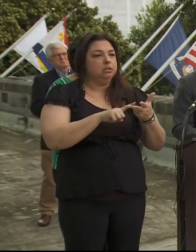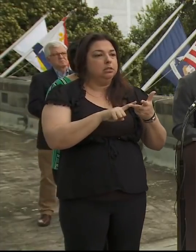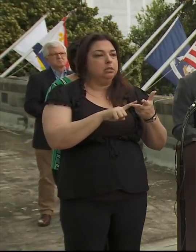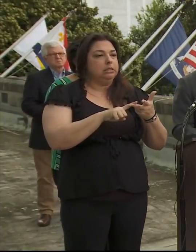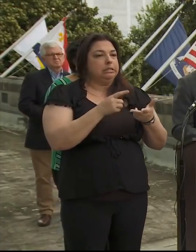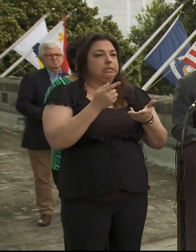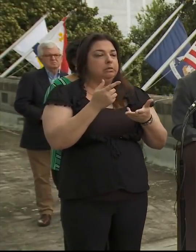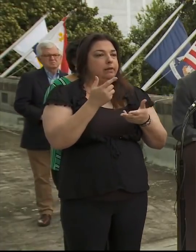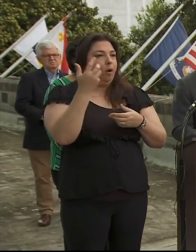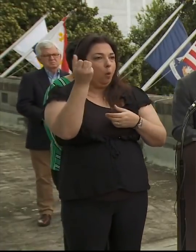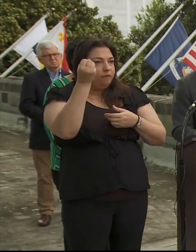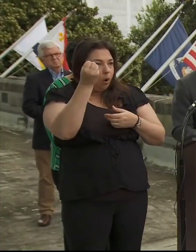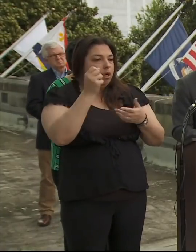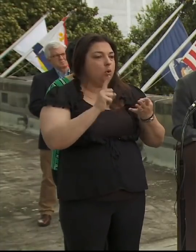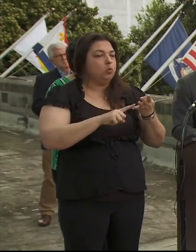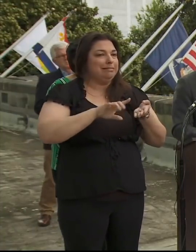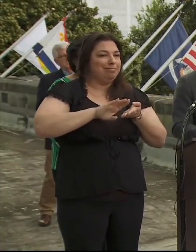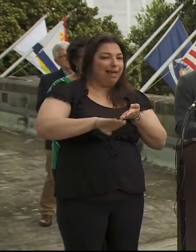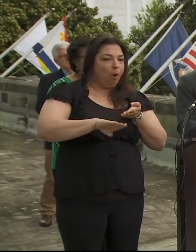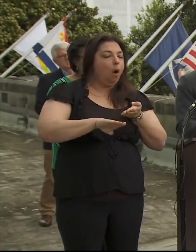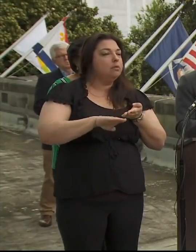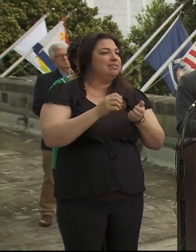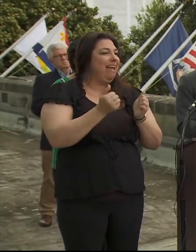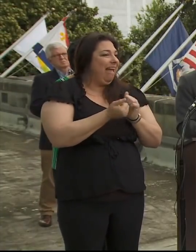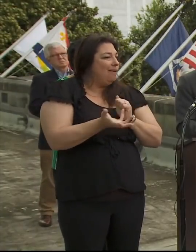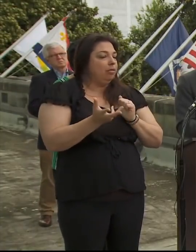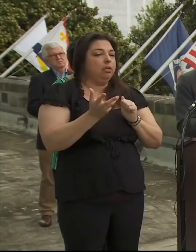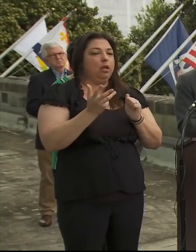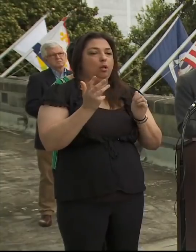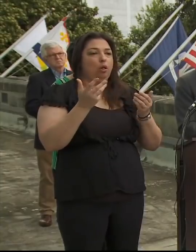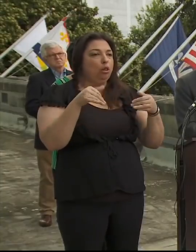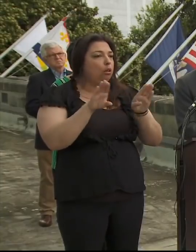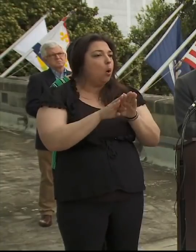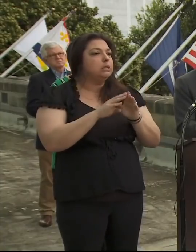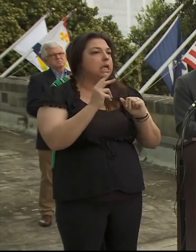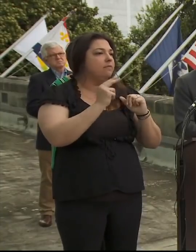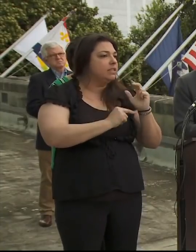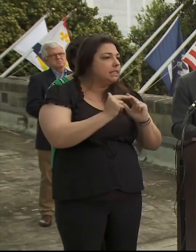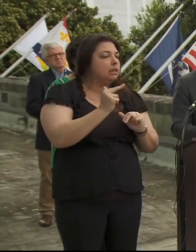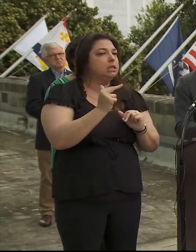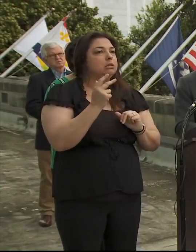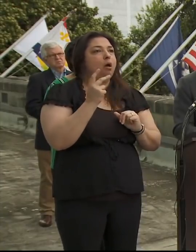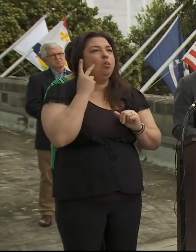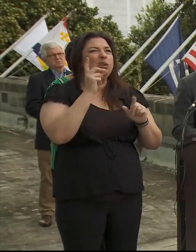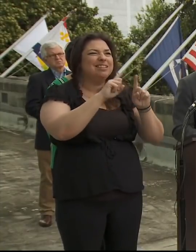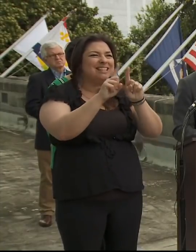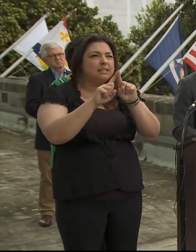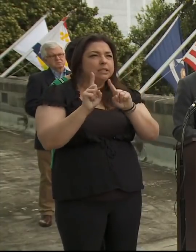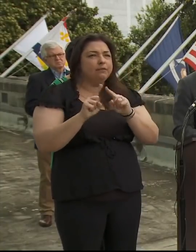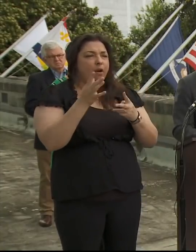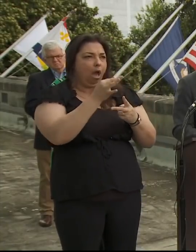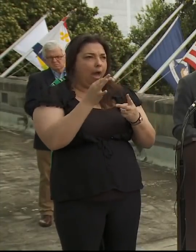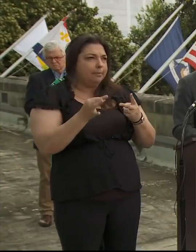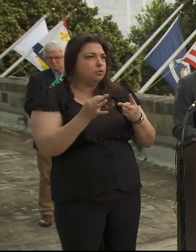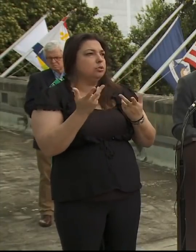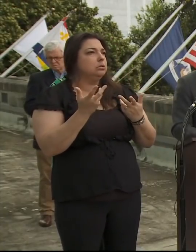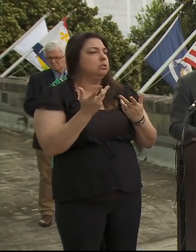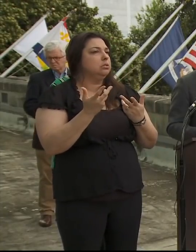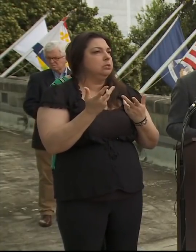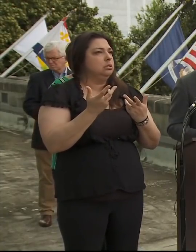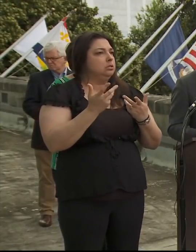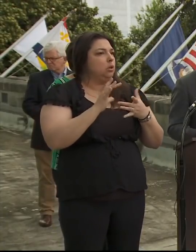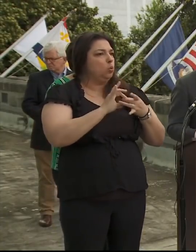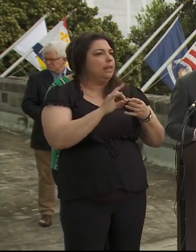diminishing furloughs, layoffs, everything in the book, closing facilities, looking at all the different options that we would have to look at